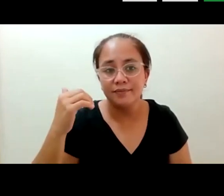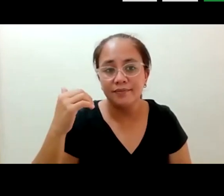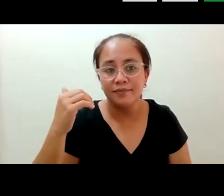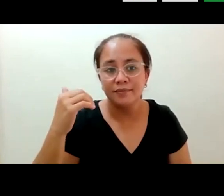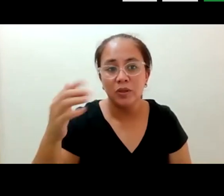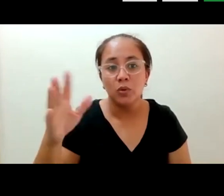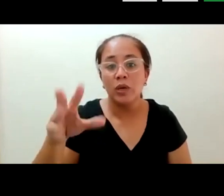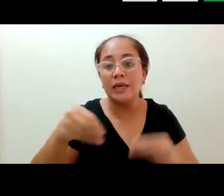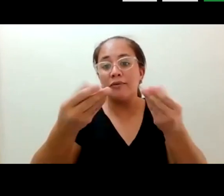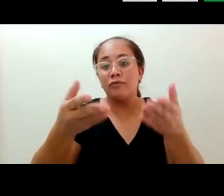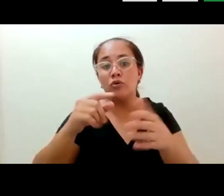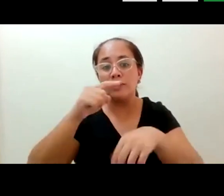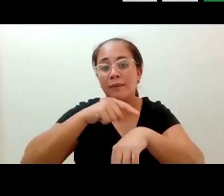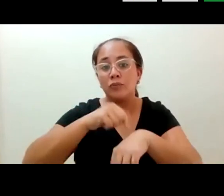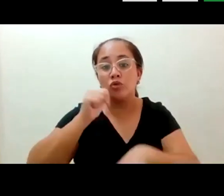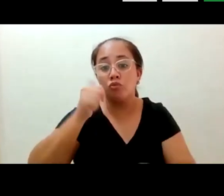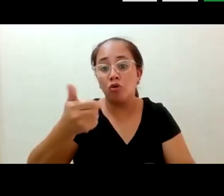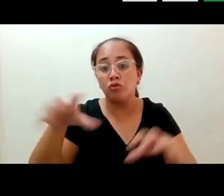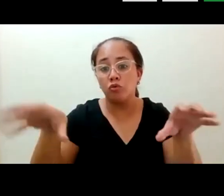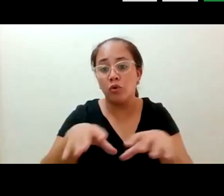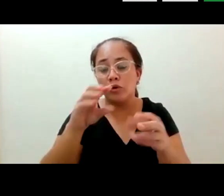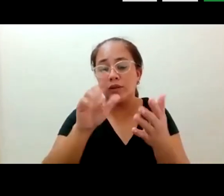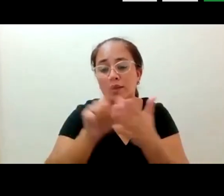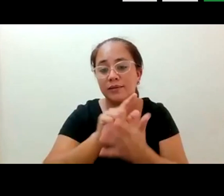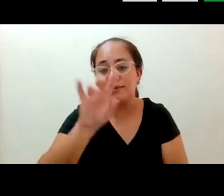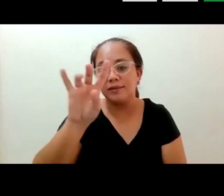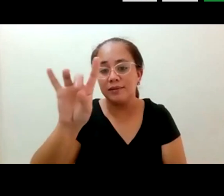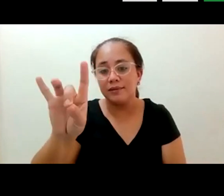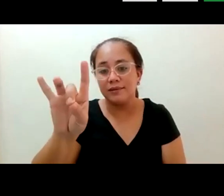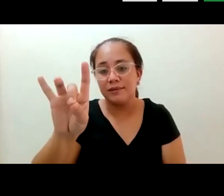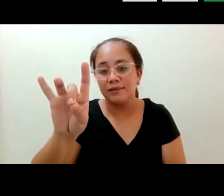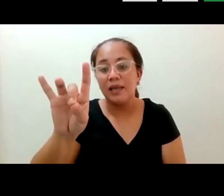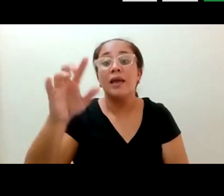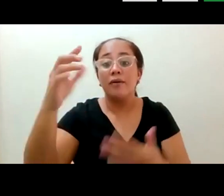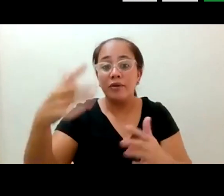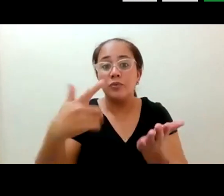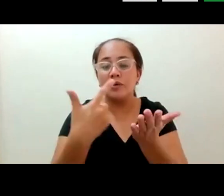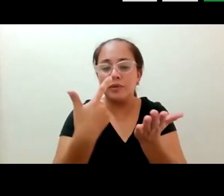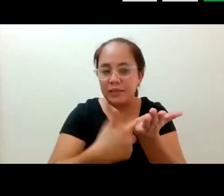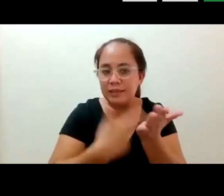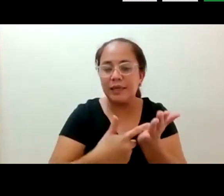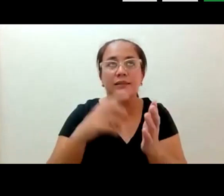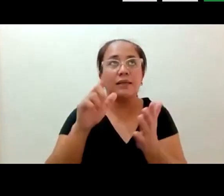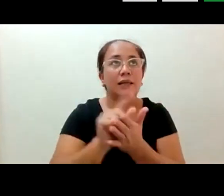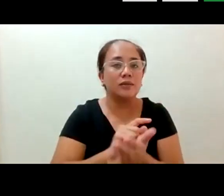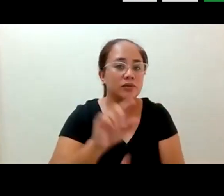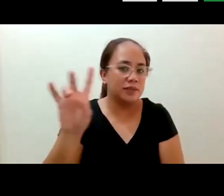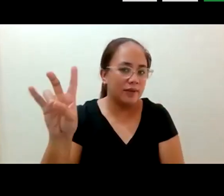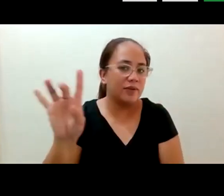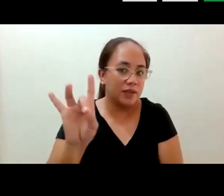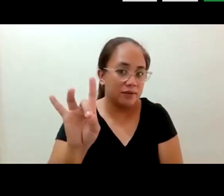give you more time tomorrow to work on that. And then talk about lesson 7 and lesson 8.